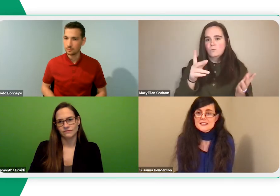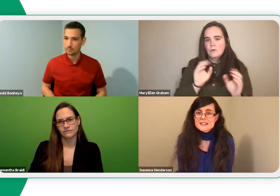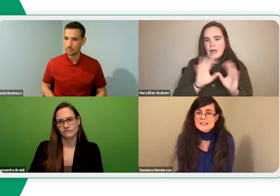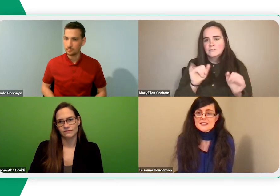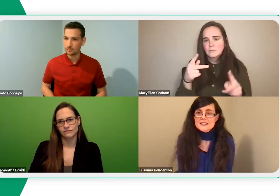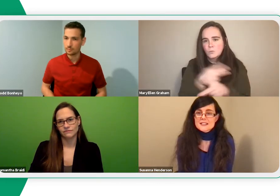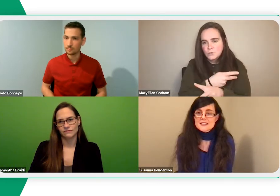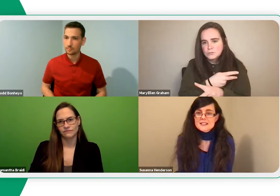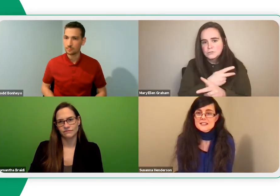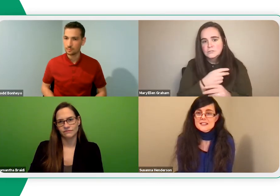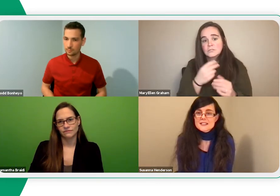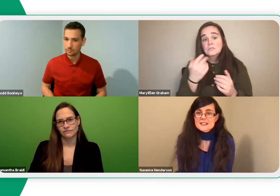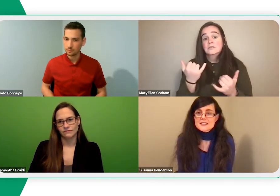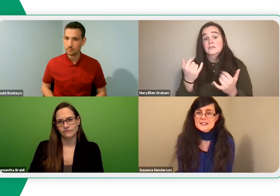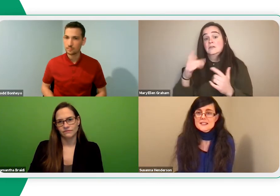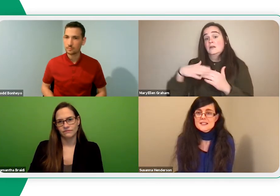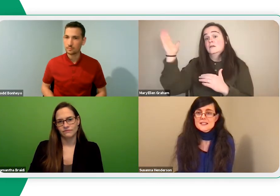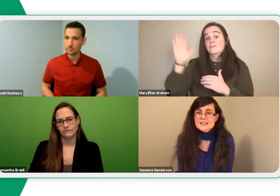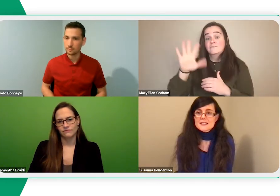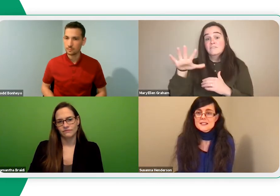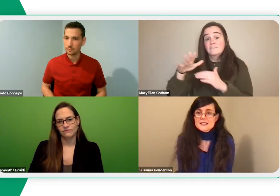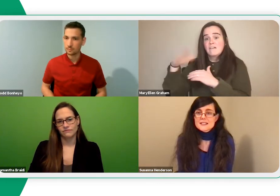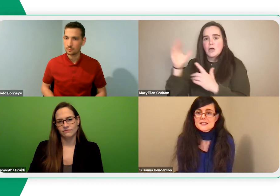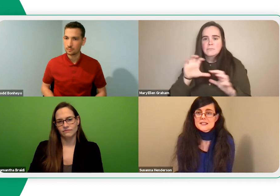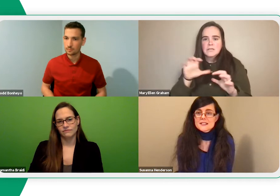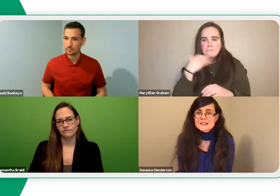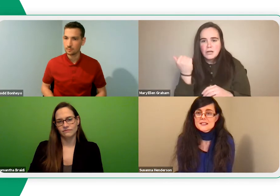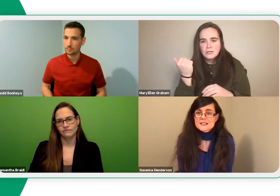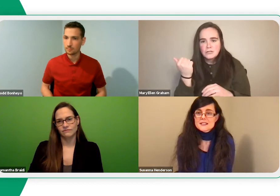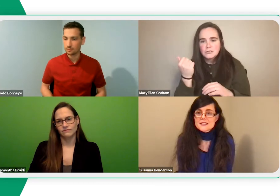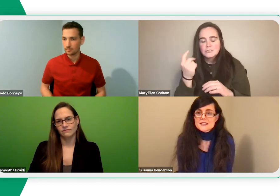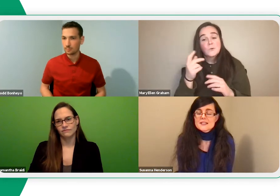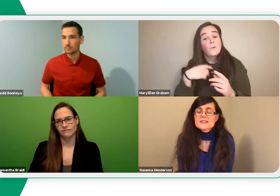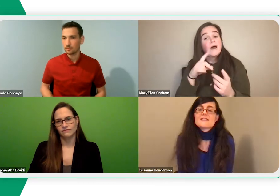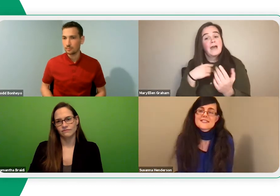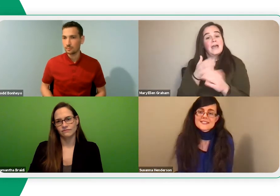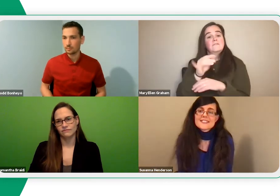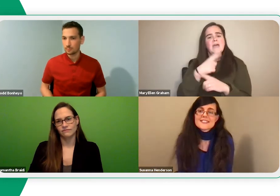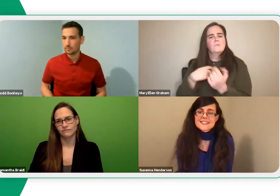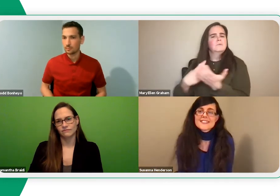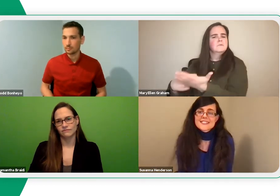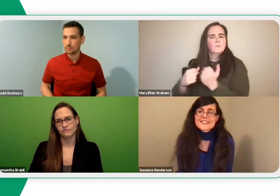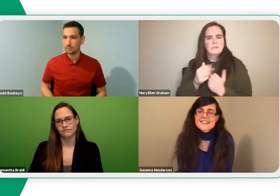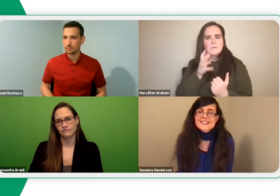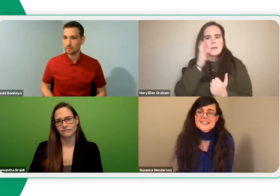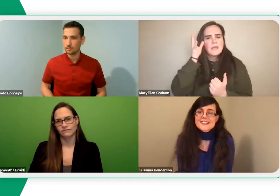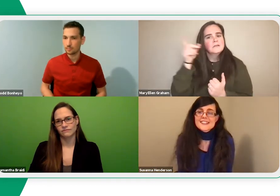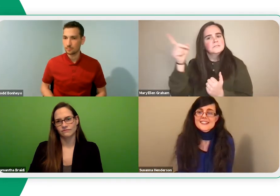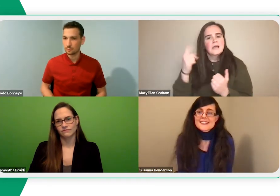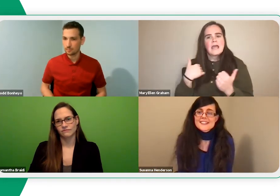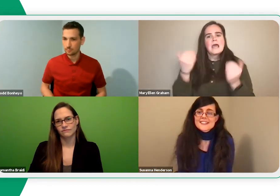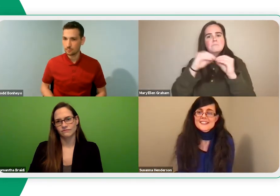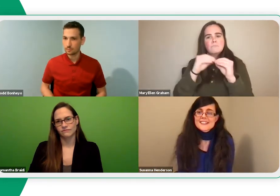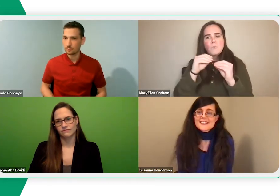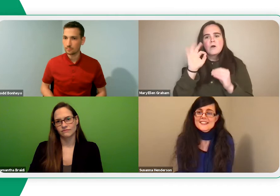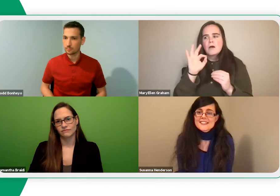the age range. The age range was 18 to 34 years old. That group did the worst. Folks who were 55 years or